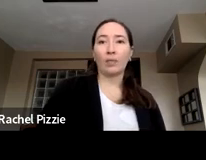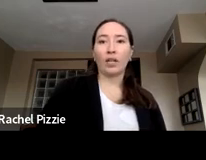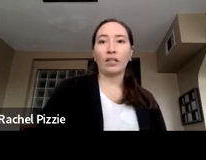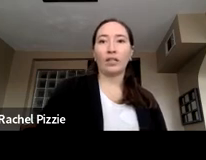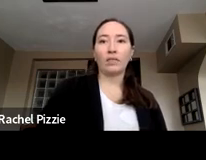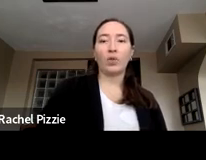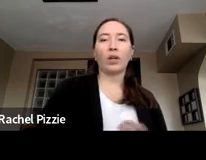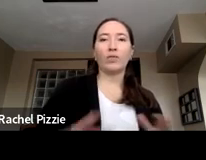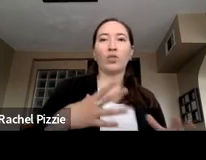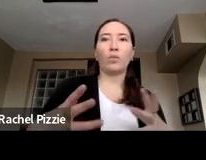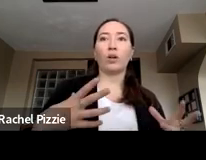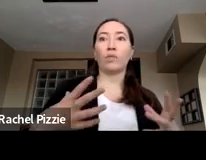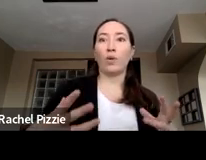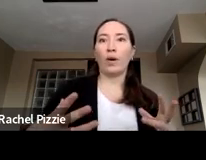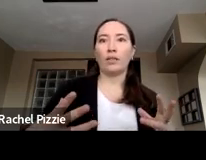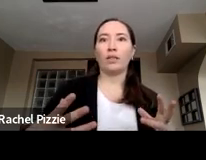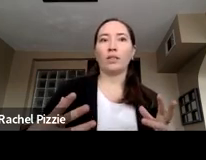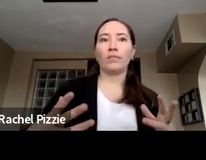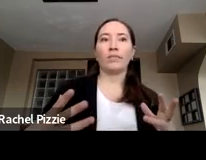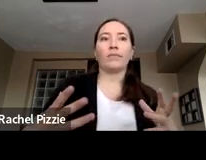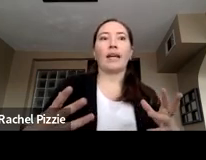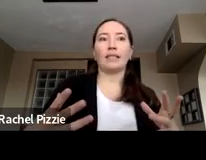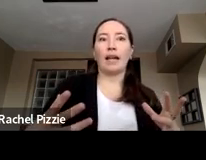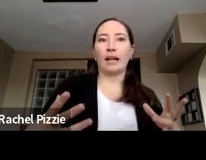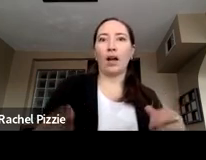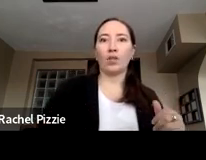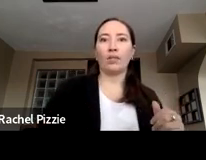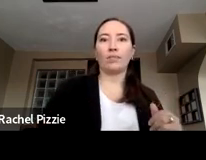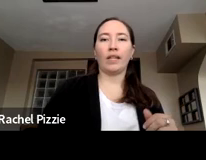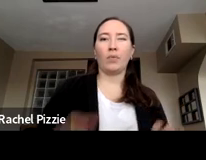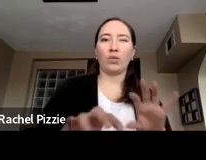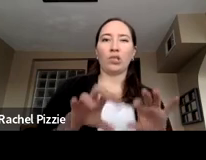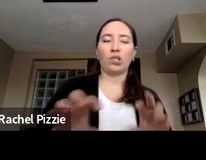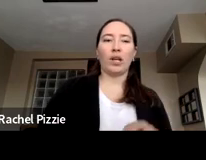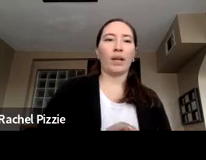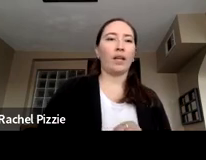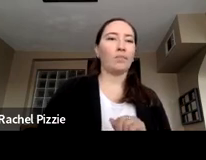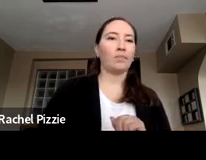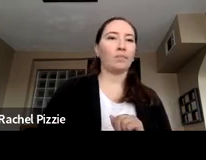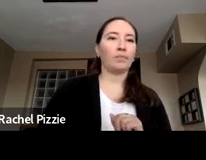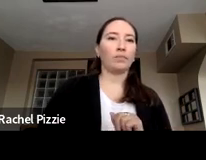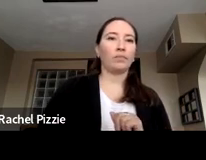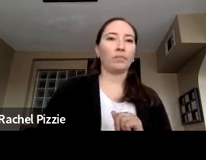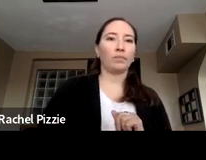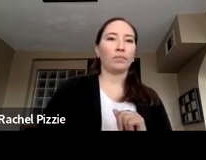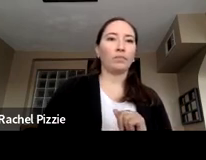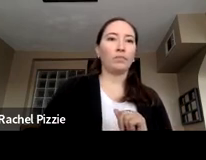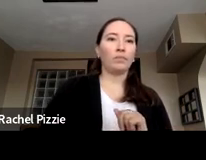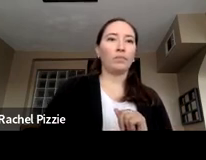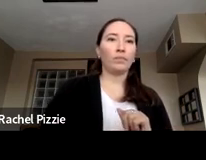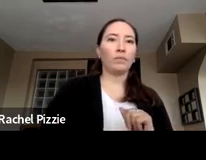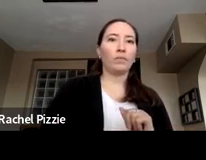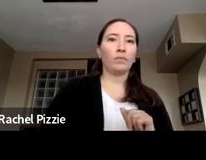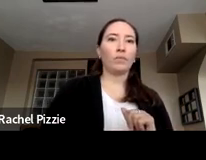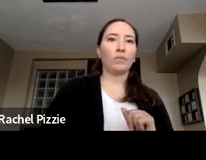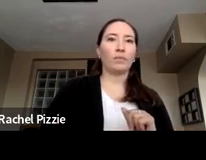editing options. So it gives you a more robust text editing option as opposed to just typing it in.